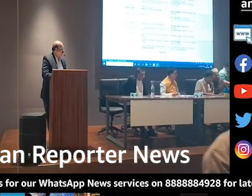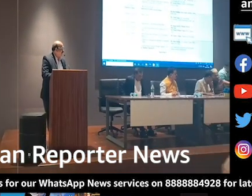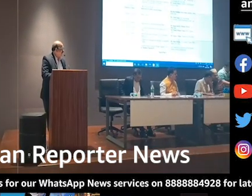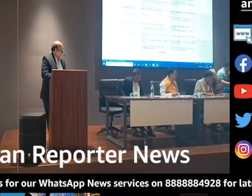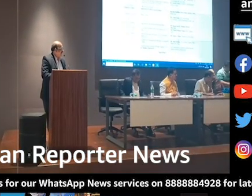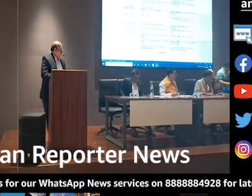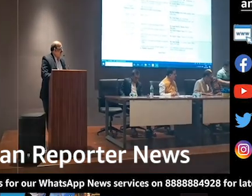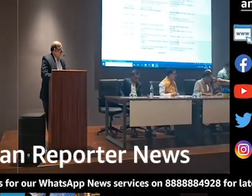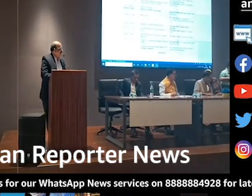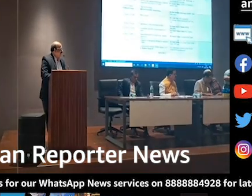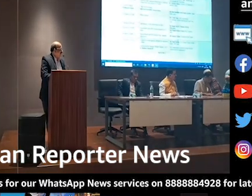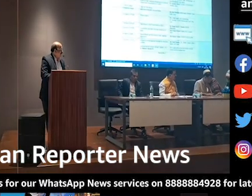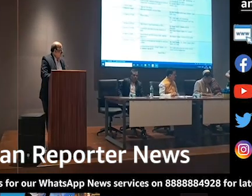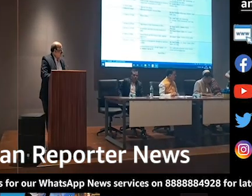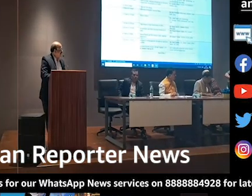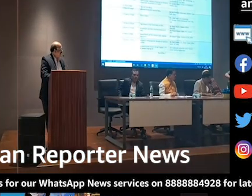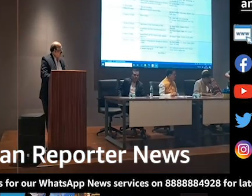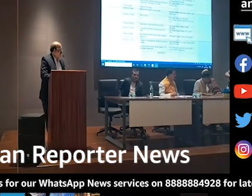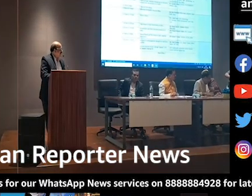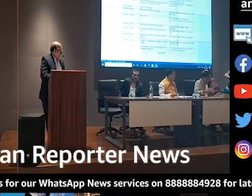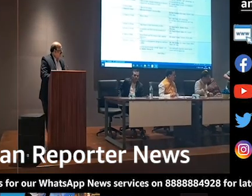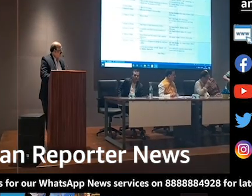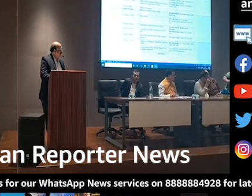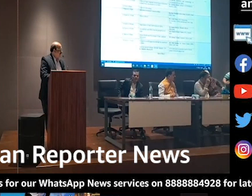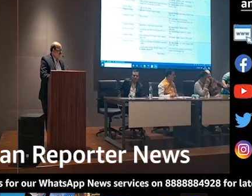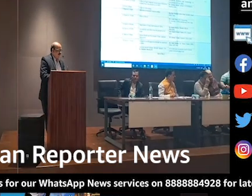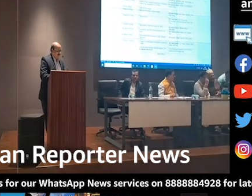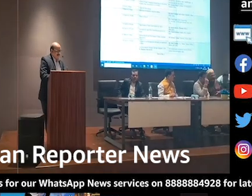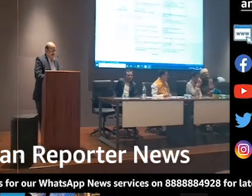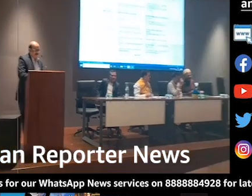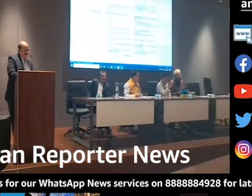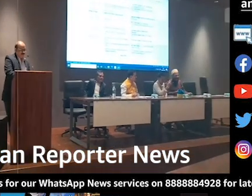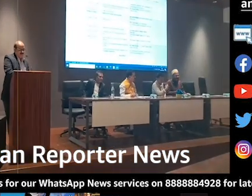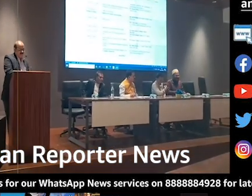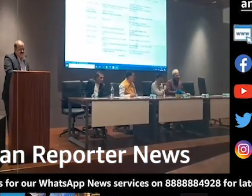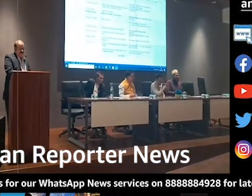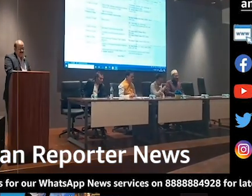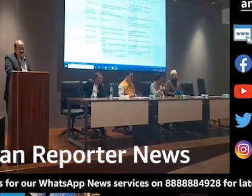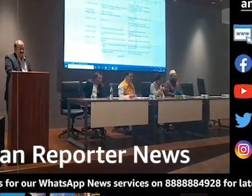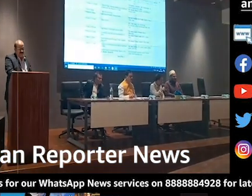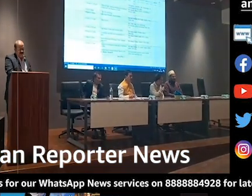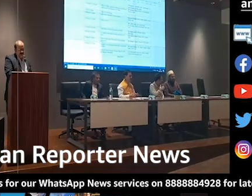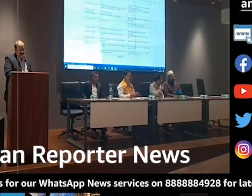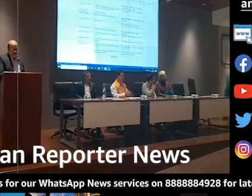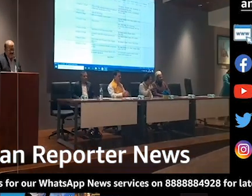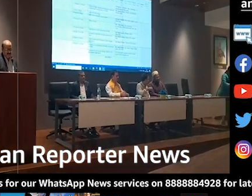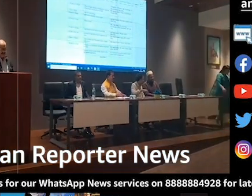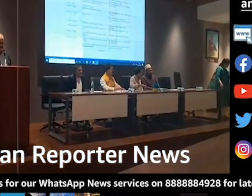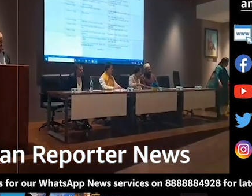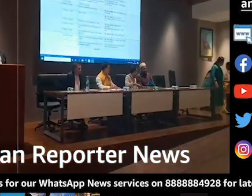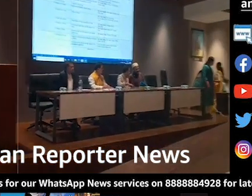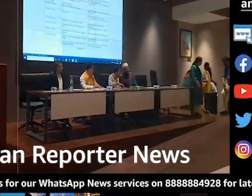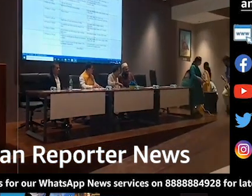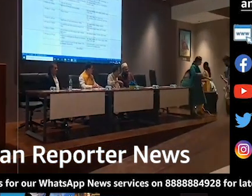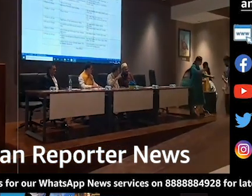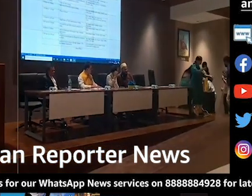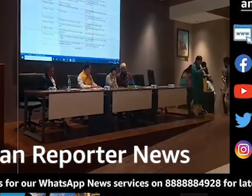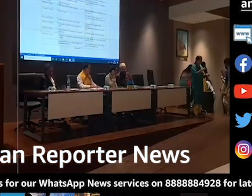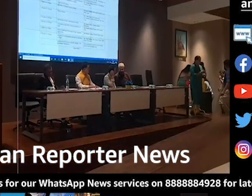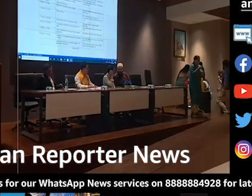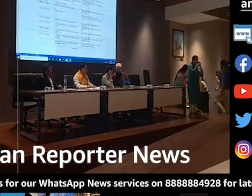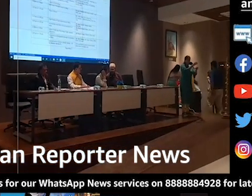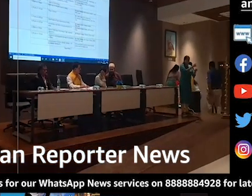in Goa. SDG, please come, Nidhi. First of all, we'd like to give a